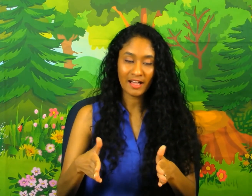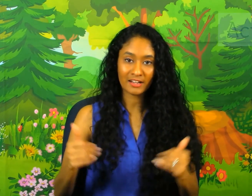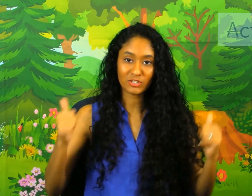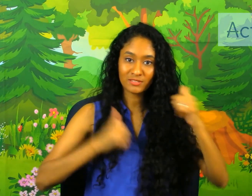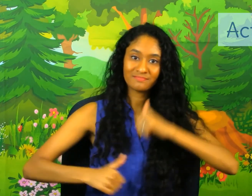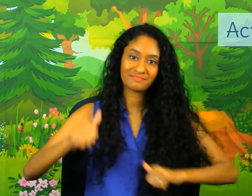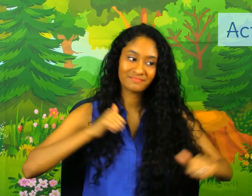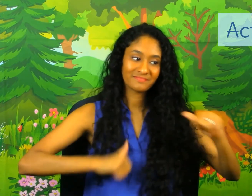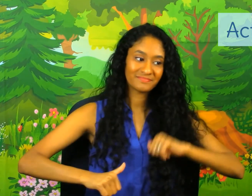actor,